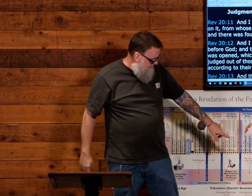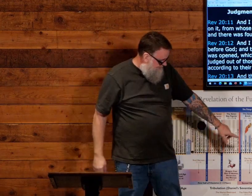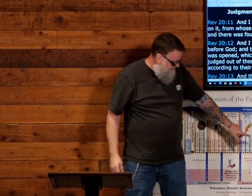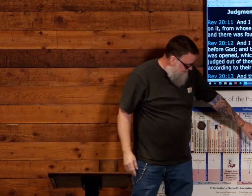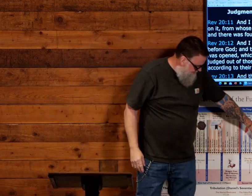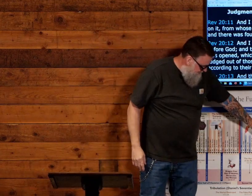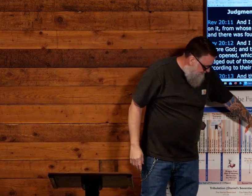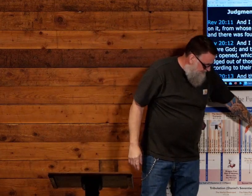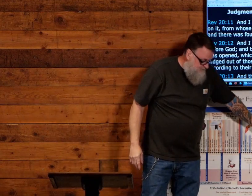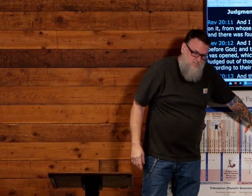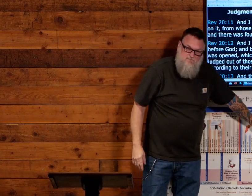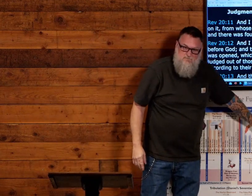back with Christ